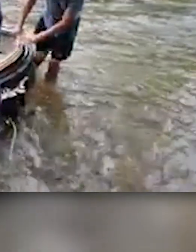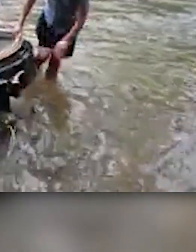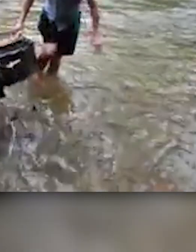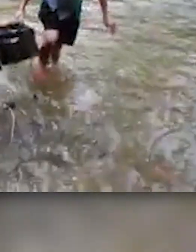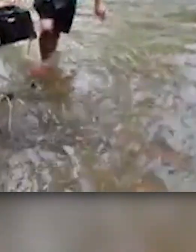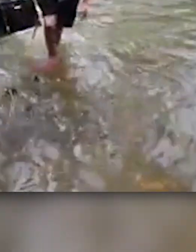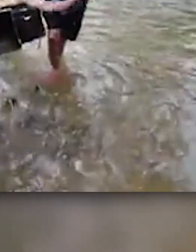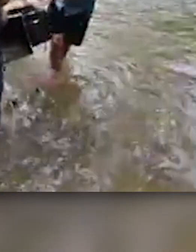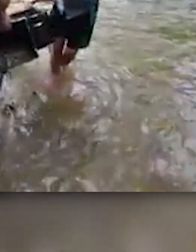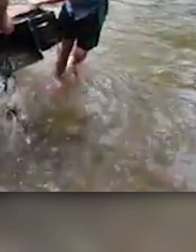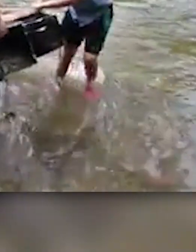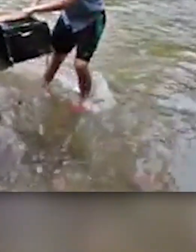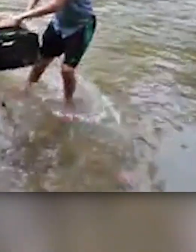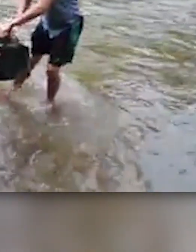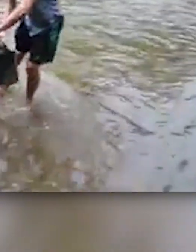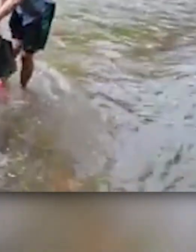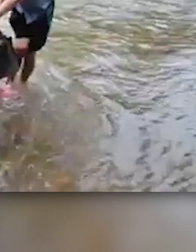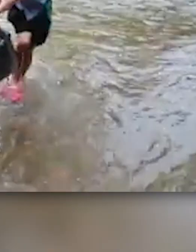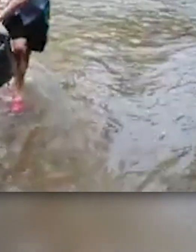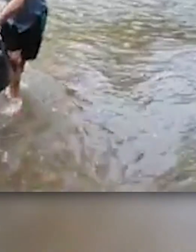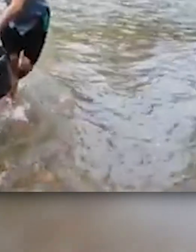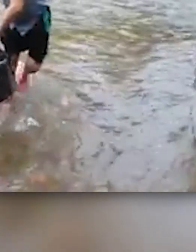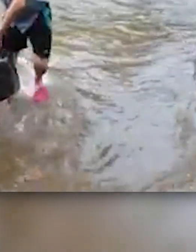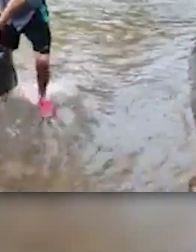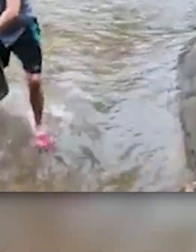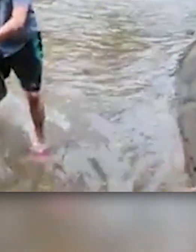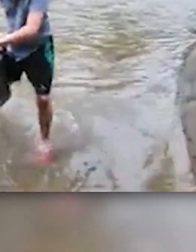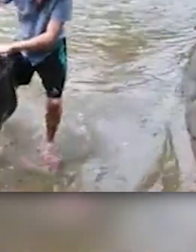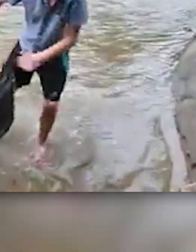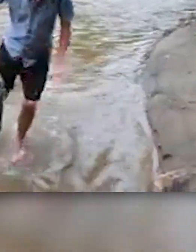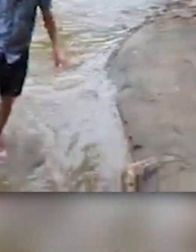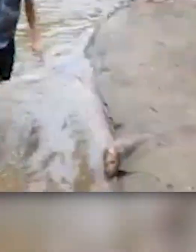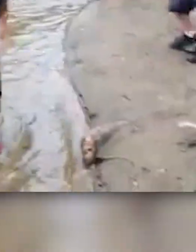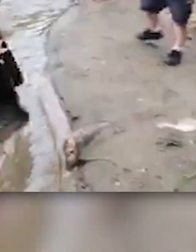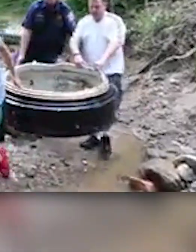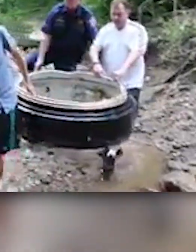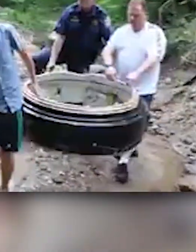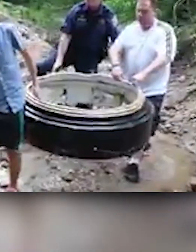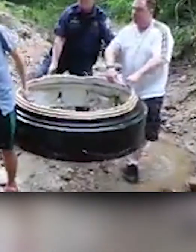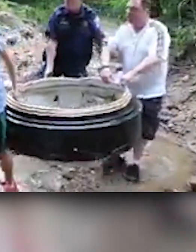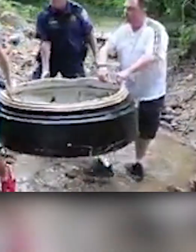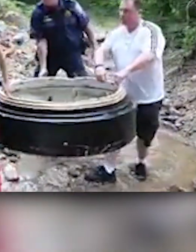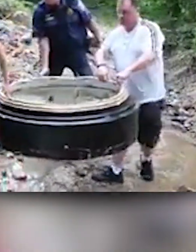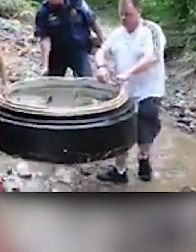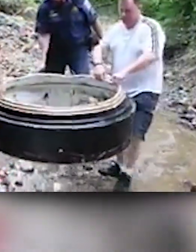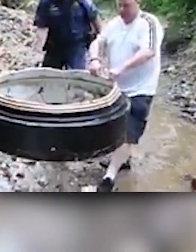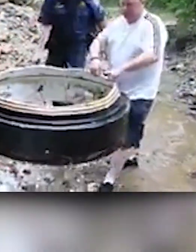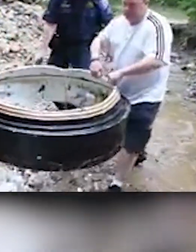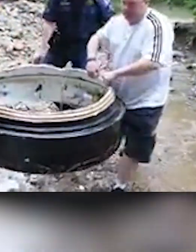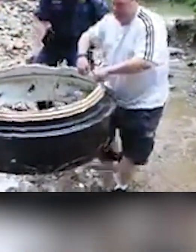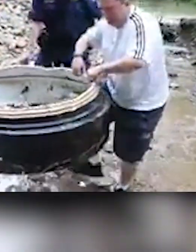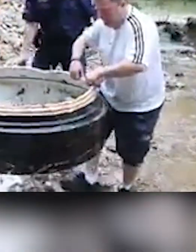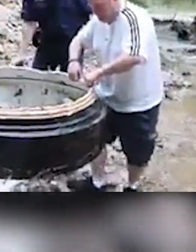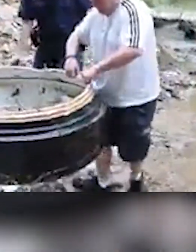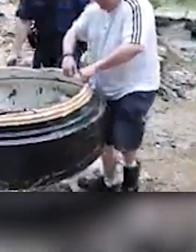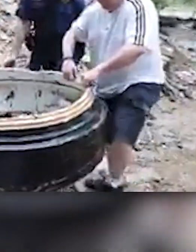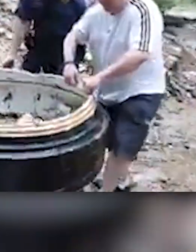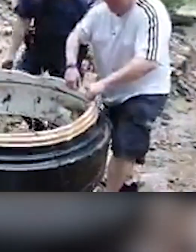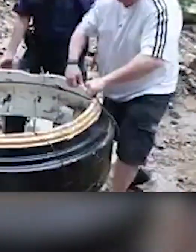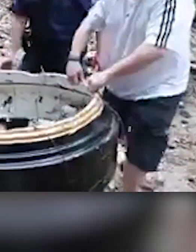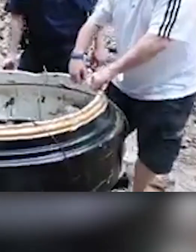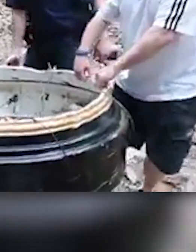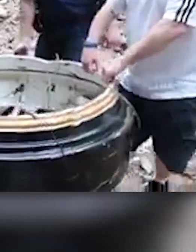timeline. No flux capacitor required. Today, we celebrate the return of a treasured